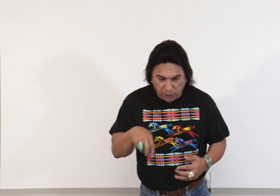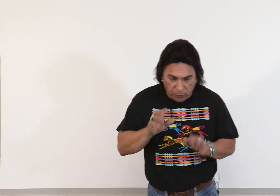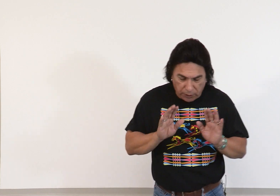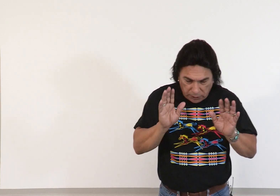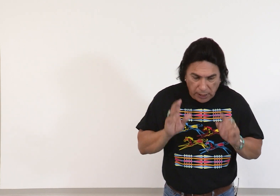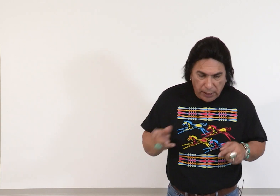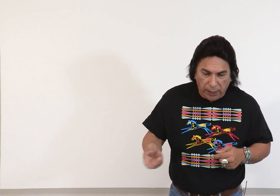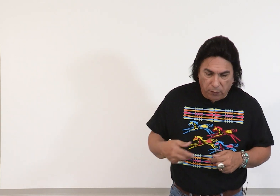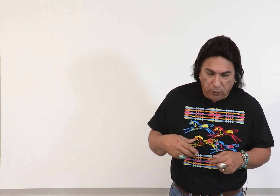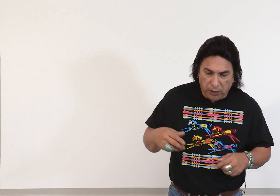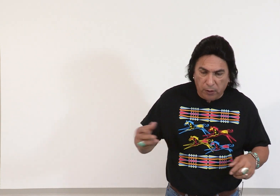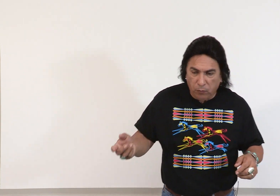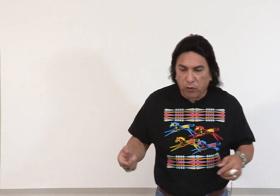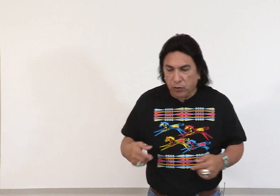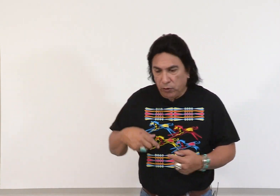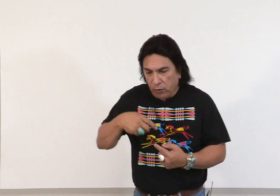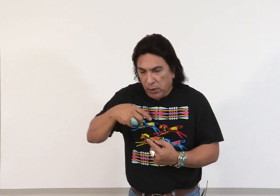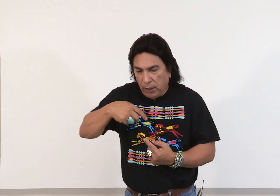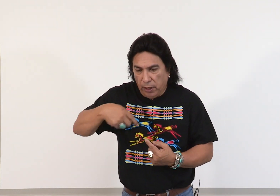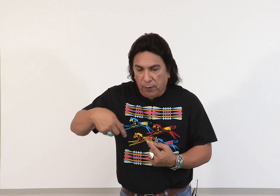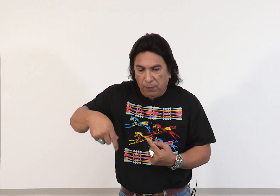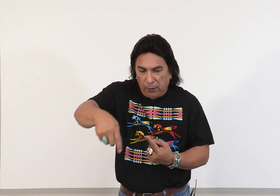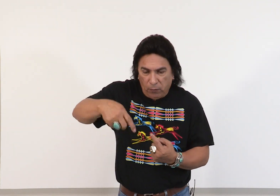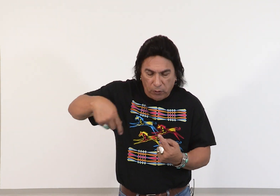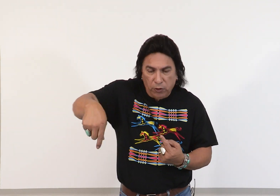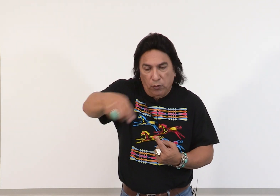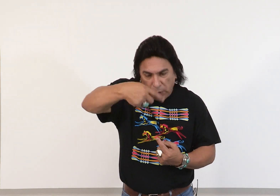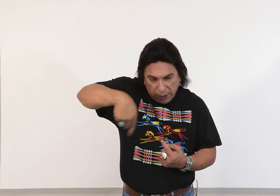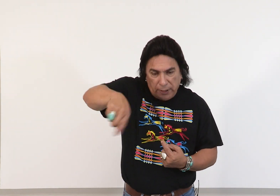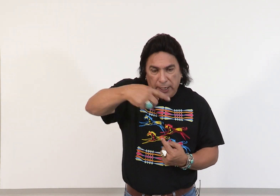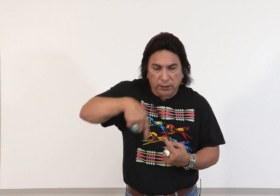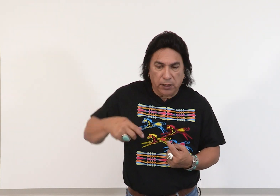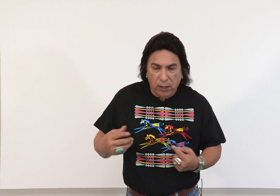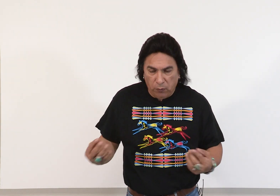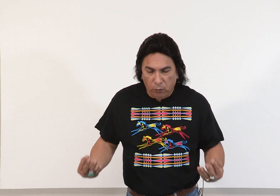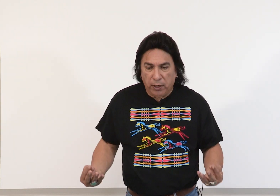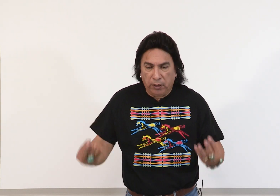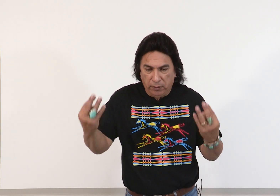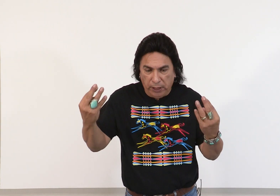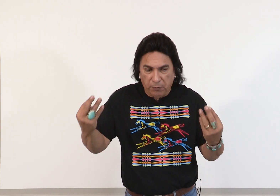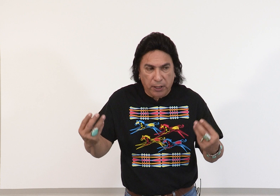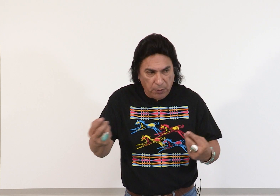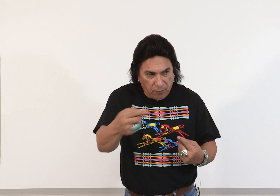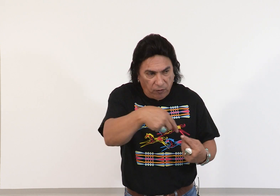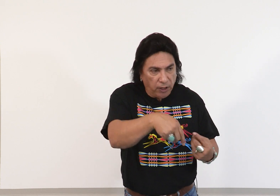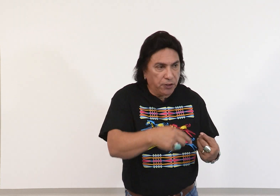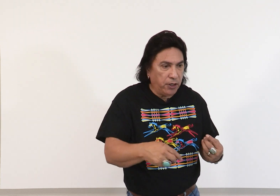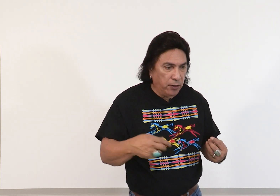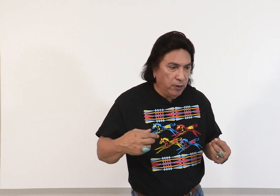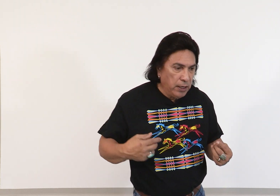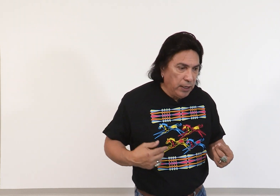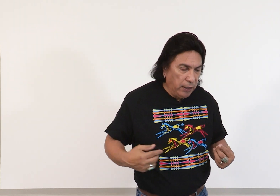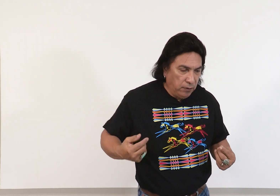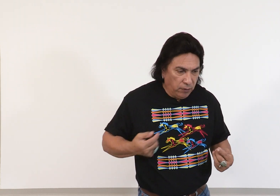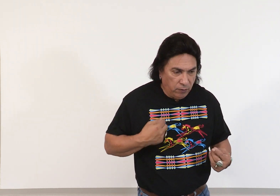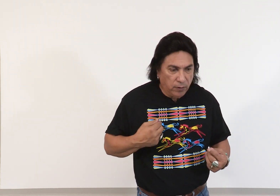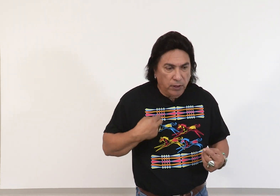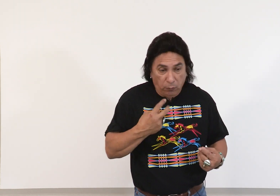with us, and we'll tell them we're going to do a round dance. We want them to come up, volunteer, and